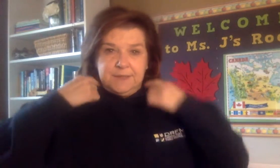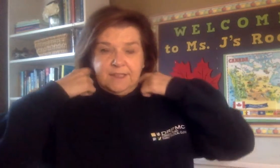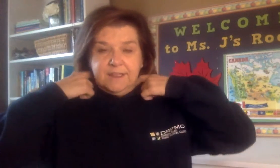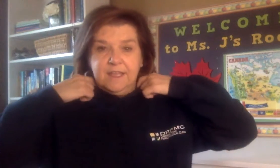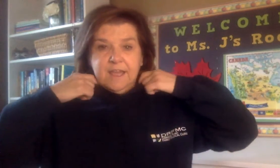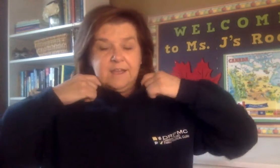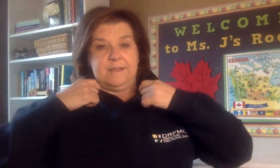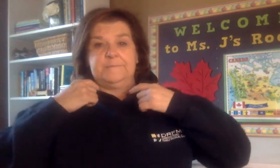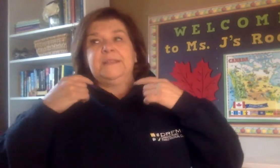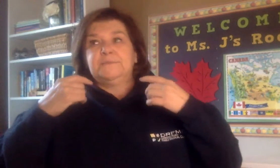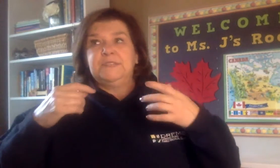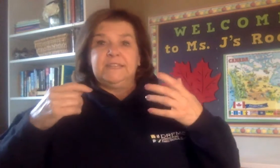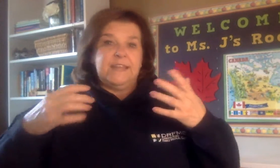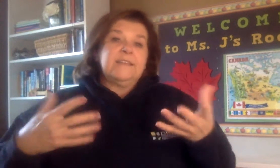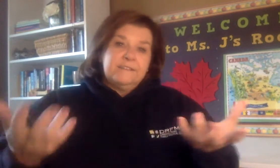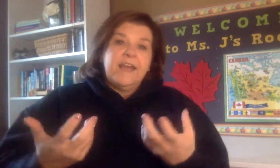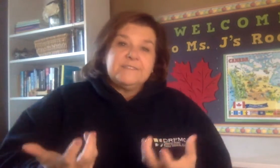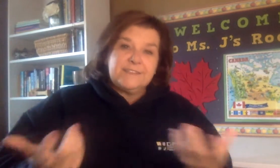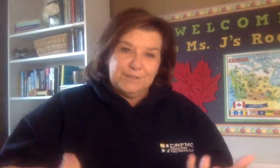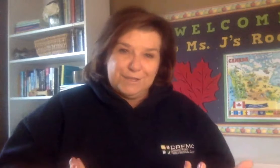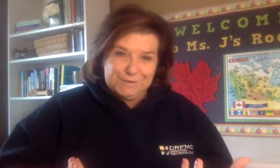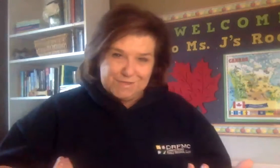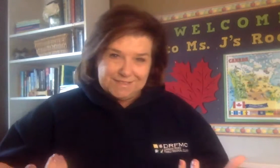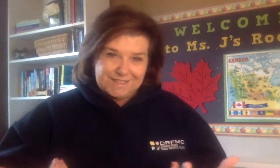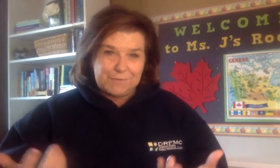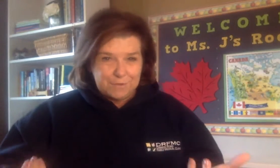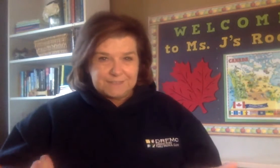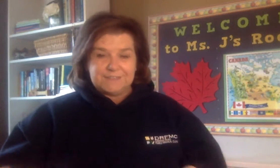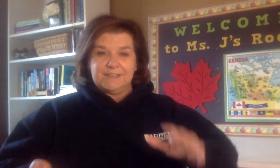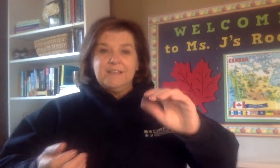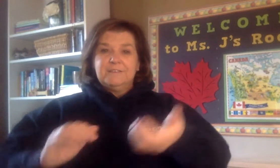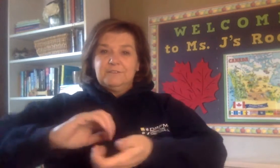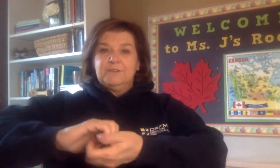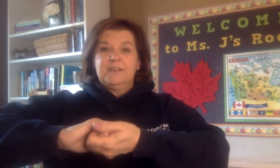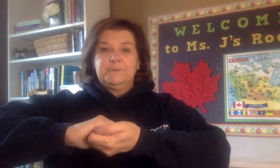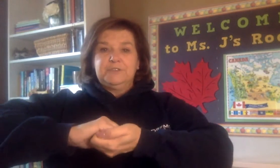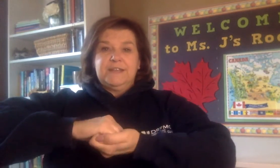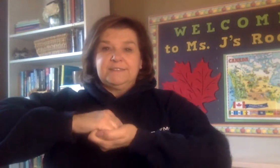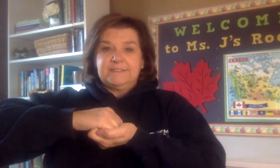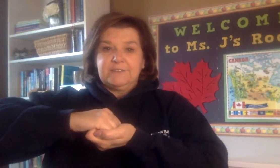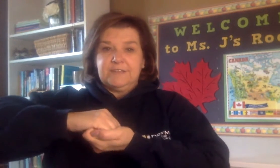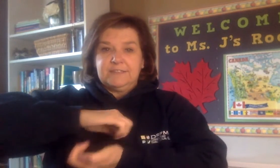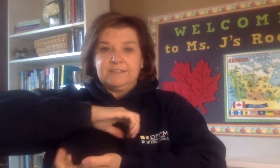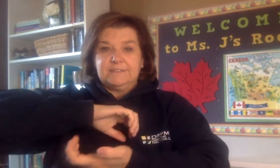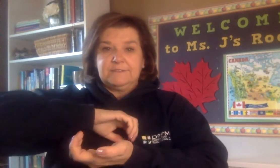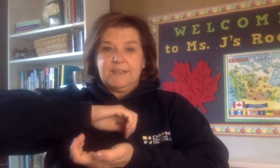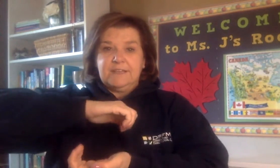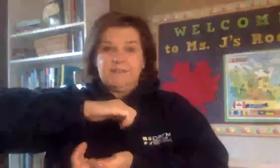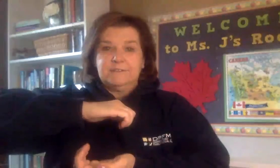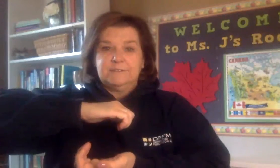somebody. It's really like asking that you do this, like requesting. So you kind of put your hands together like this. So it's like